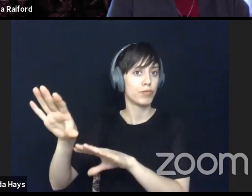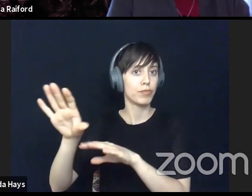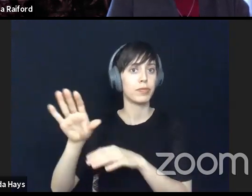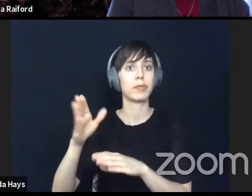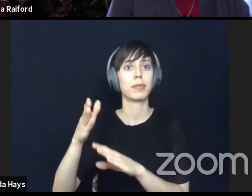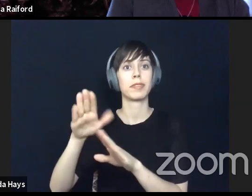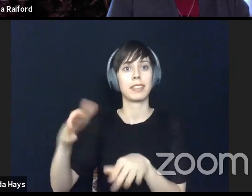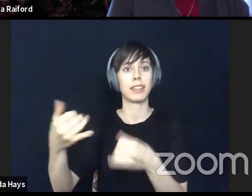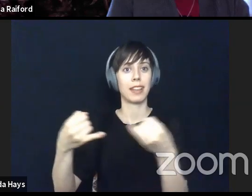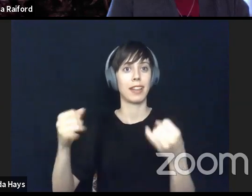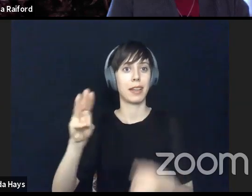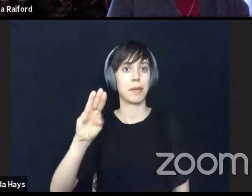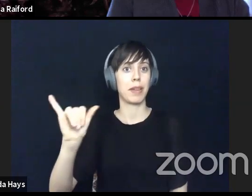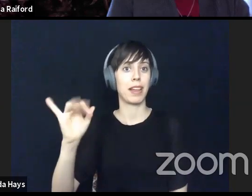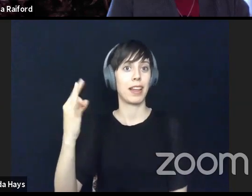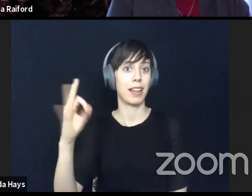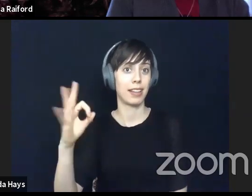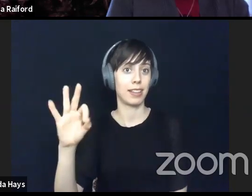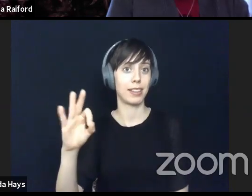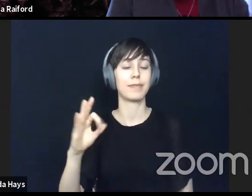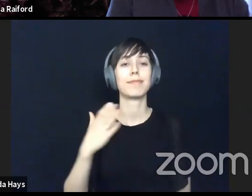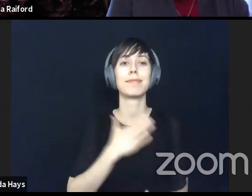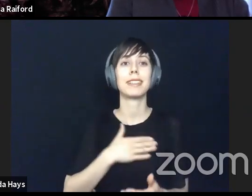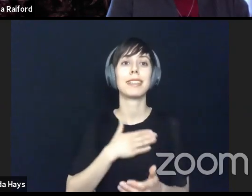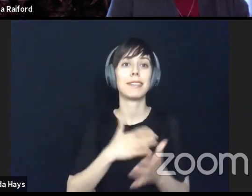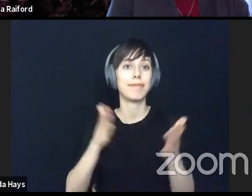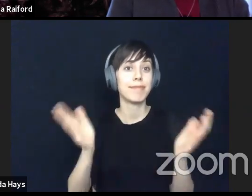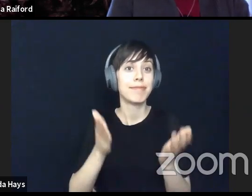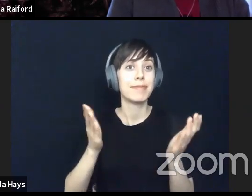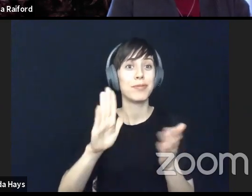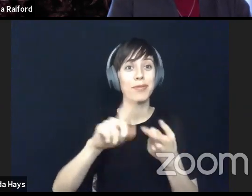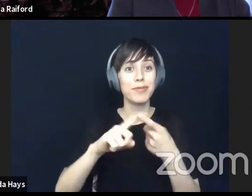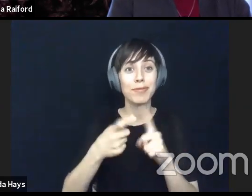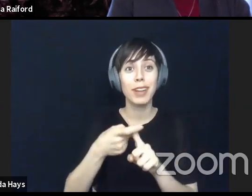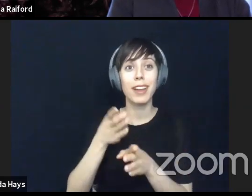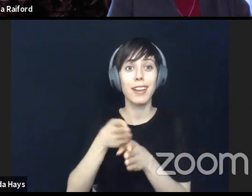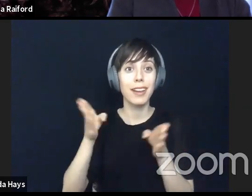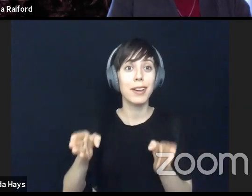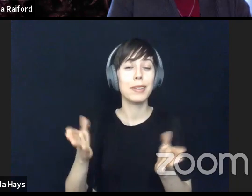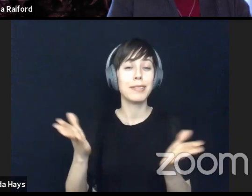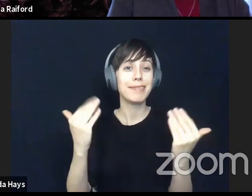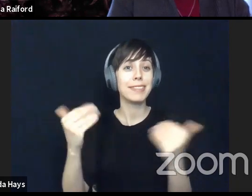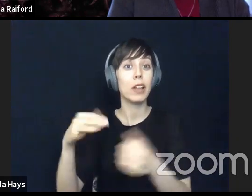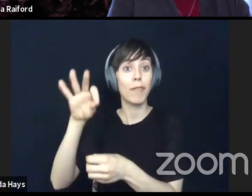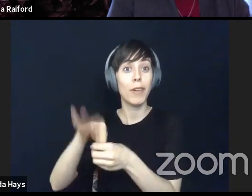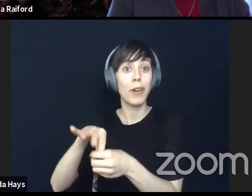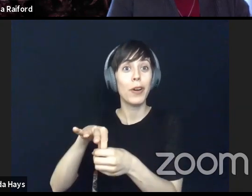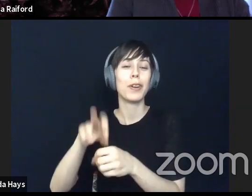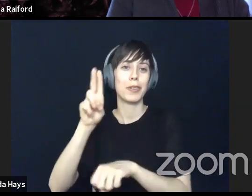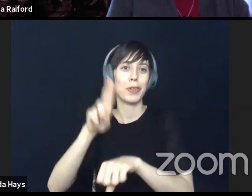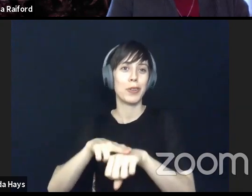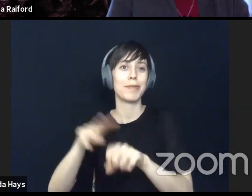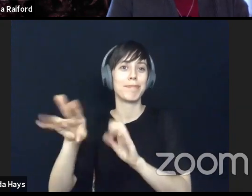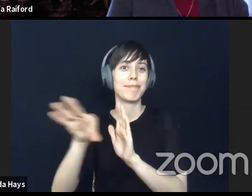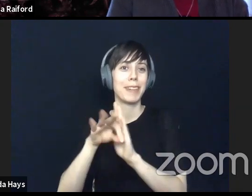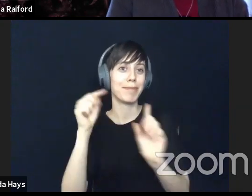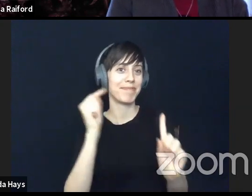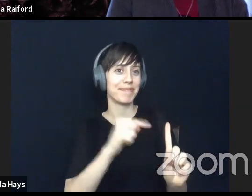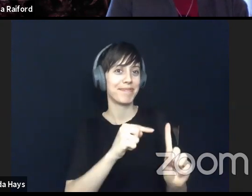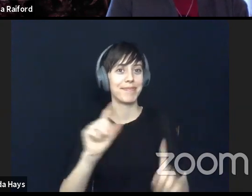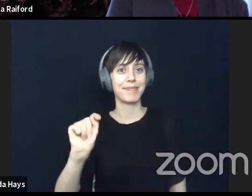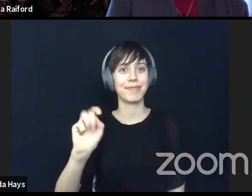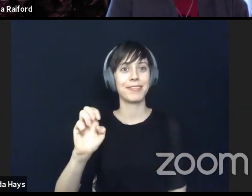everyone to vote and vote for Teressa, of course. And we've got more shows coming up, a couple left for this week, and they're down below in the